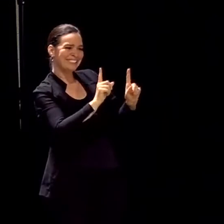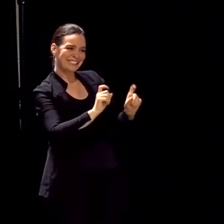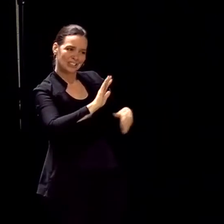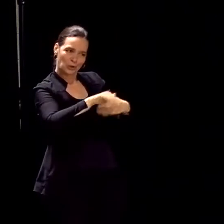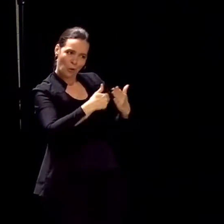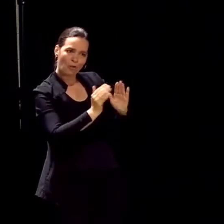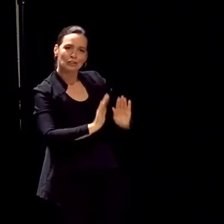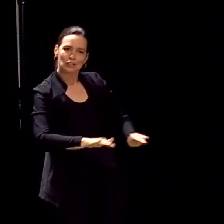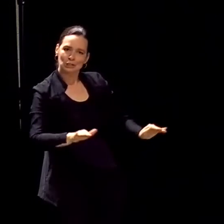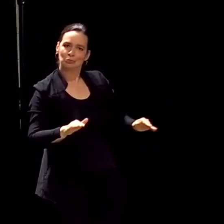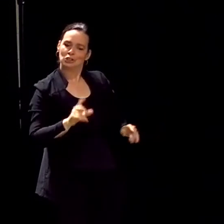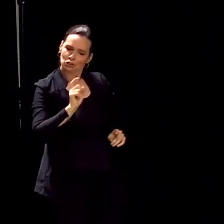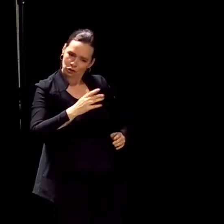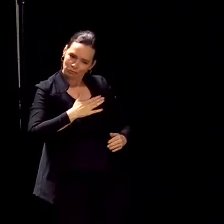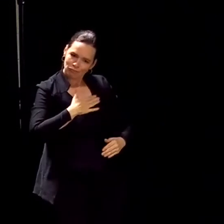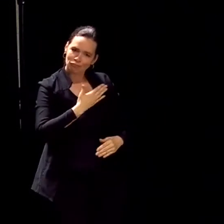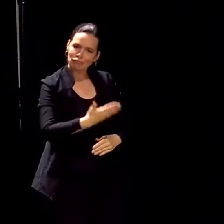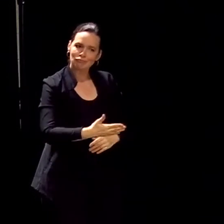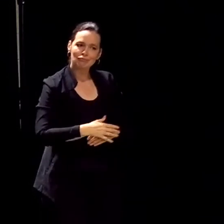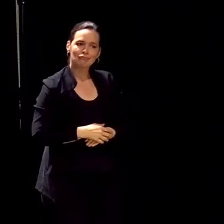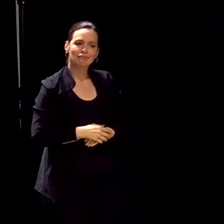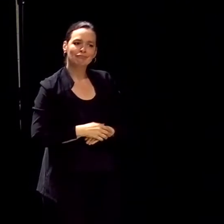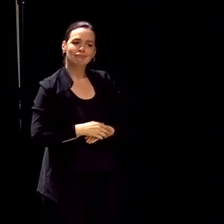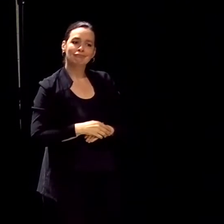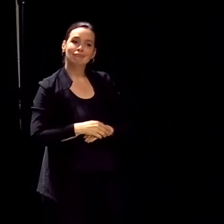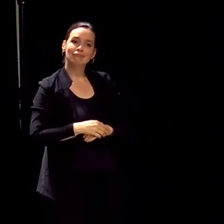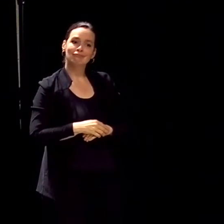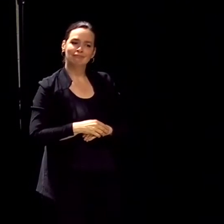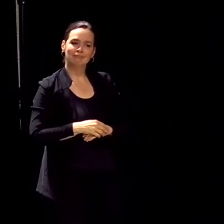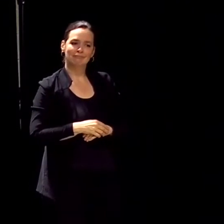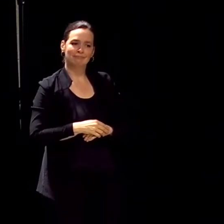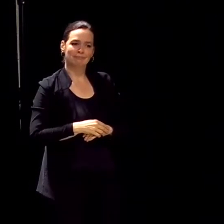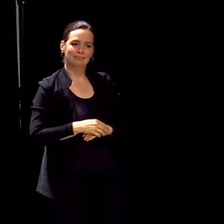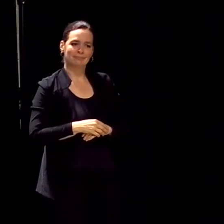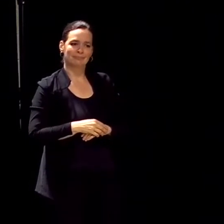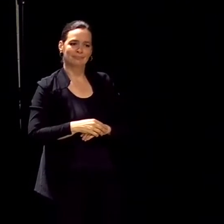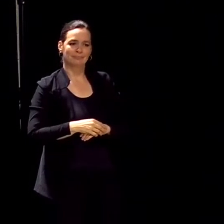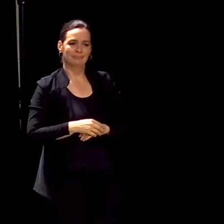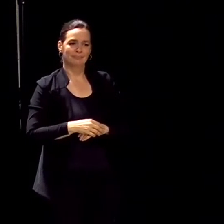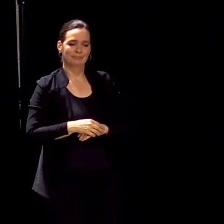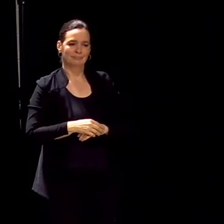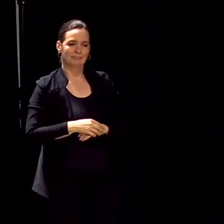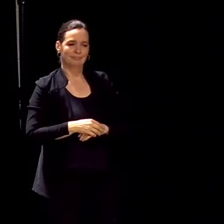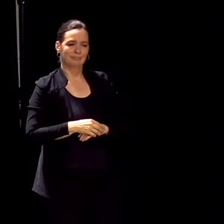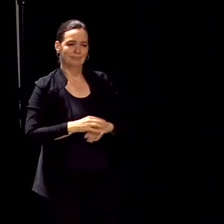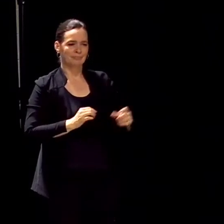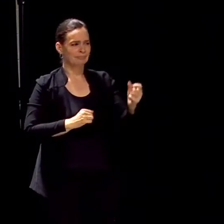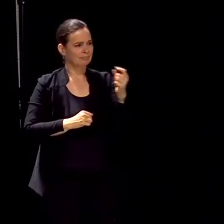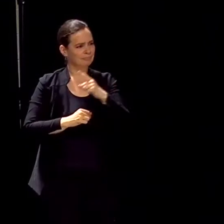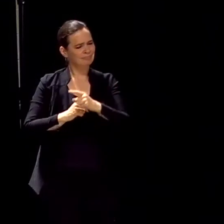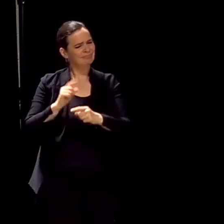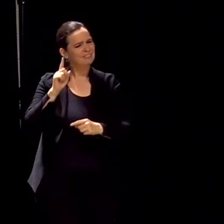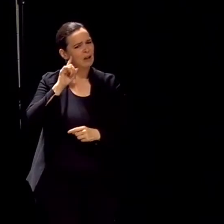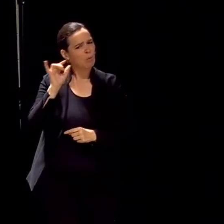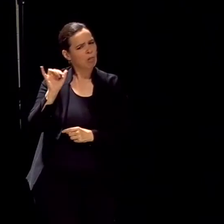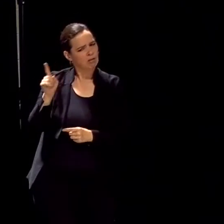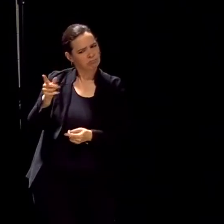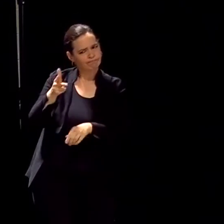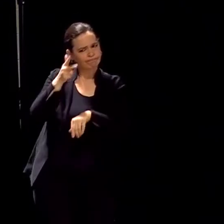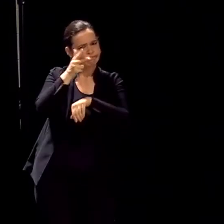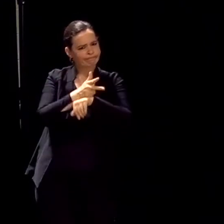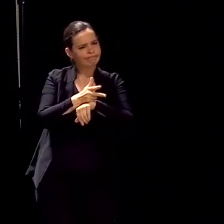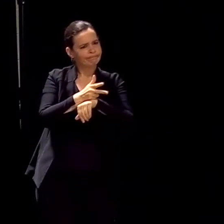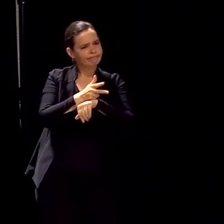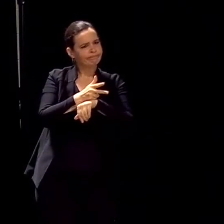to, at some point, maybe start having mobile vans go around again to... Yeah, I think we need to get